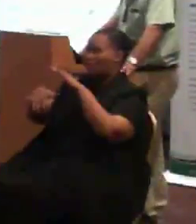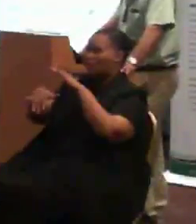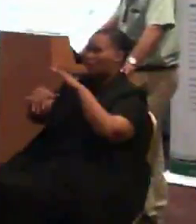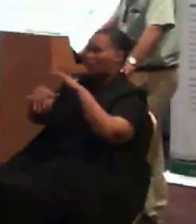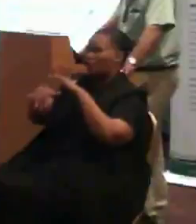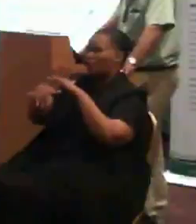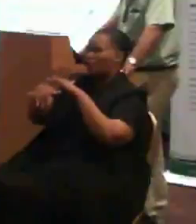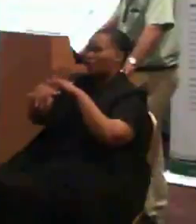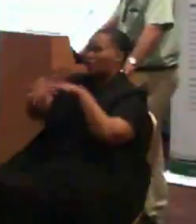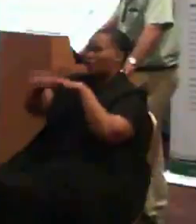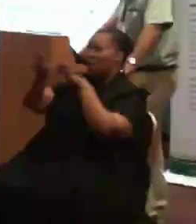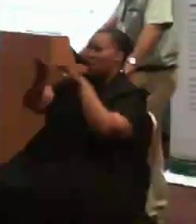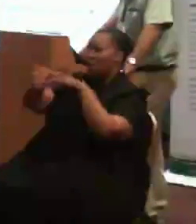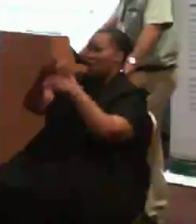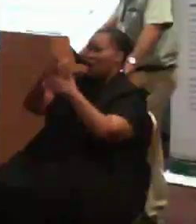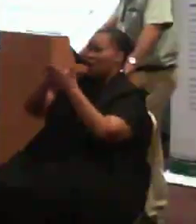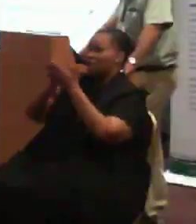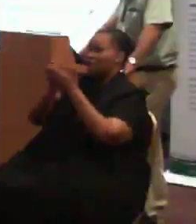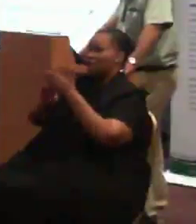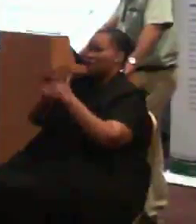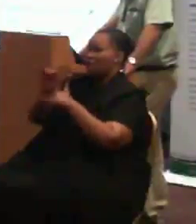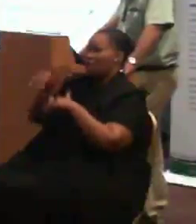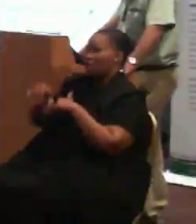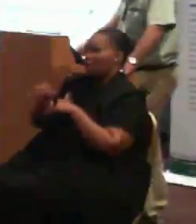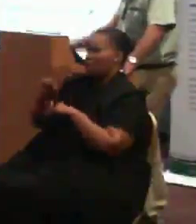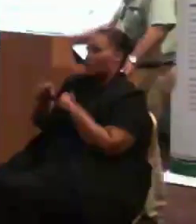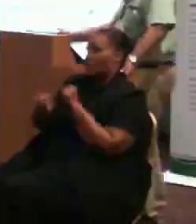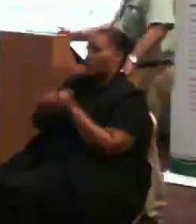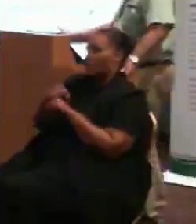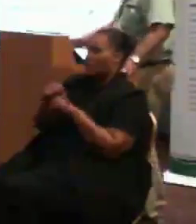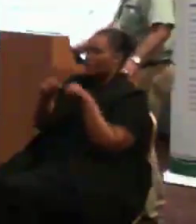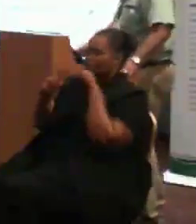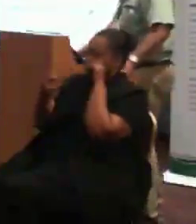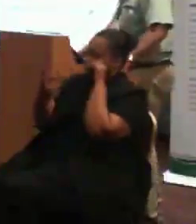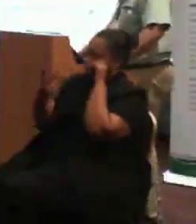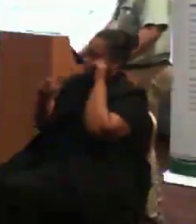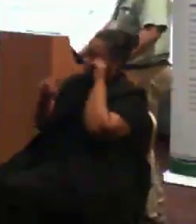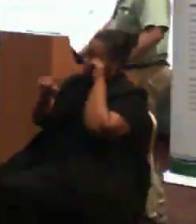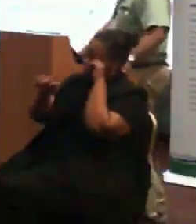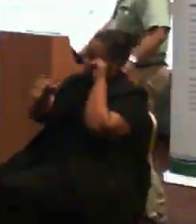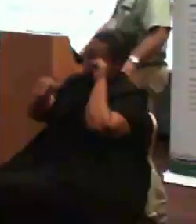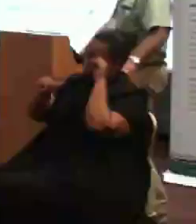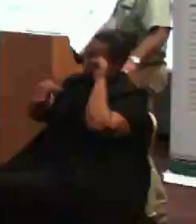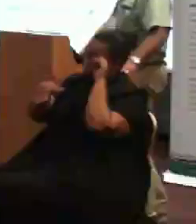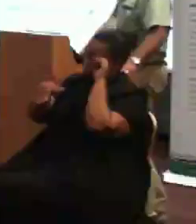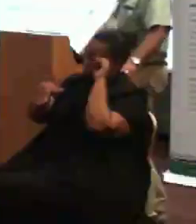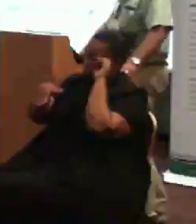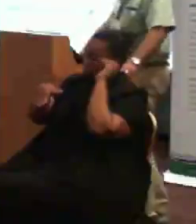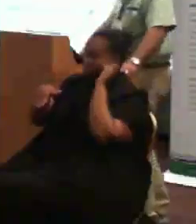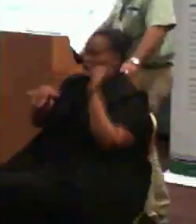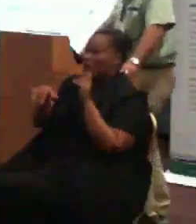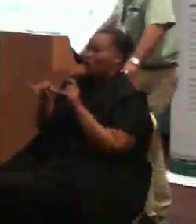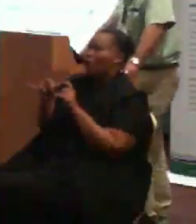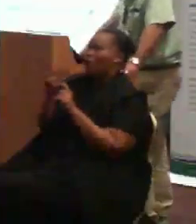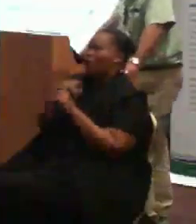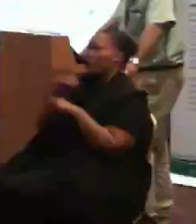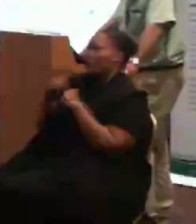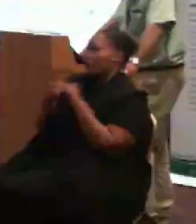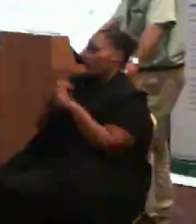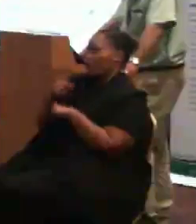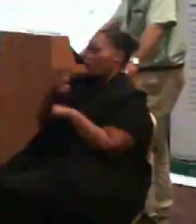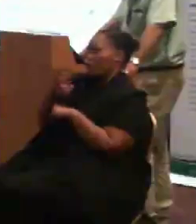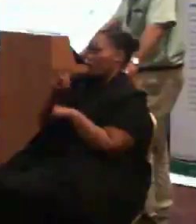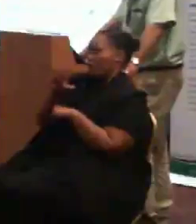the rainy season. 2019 follows on the back of a financial strain 2018 that had a